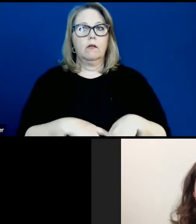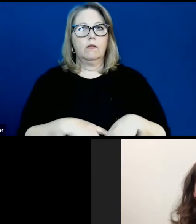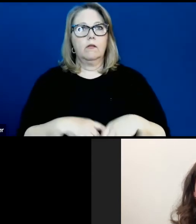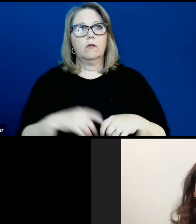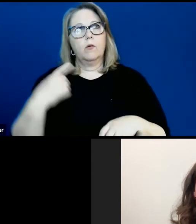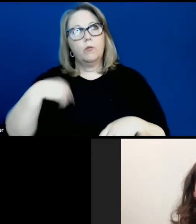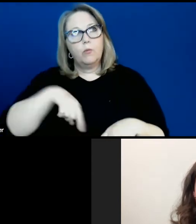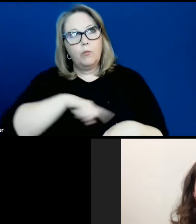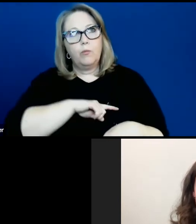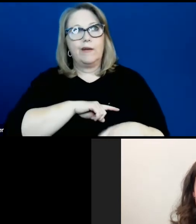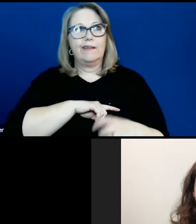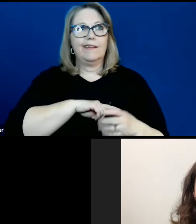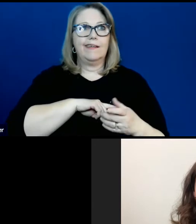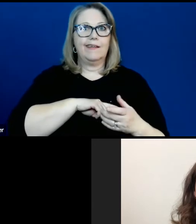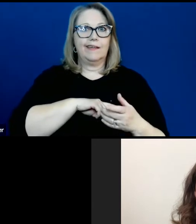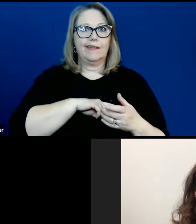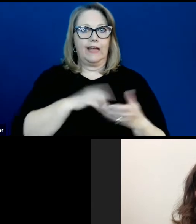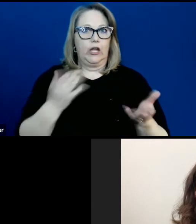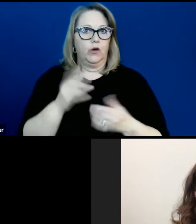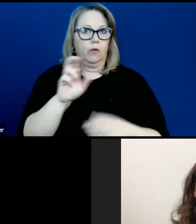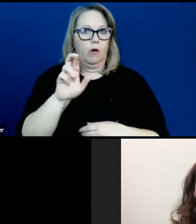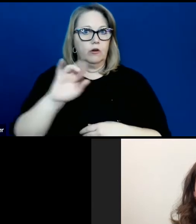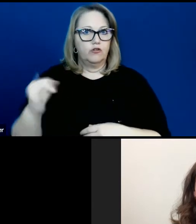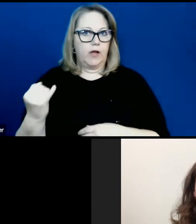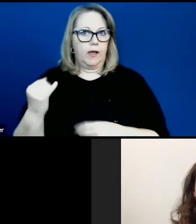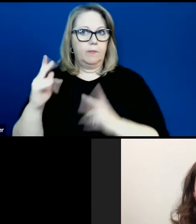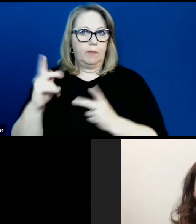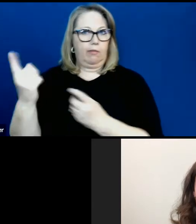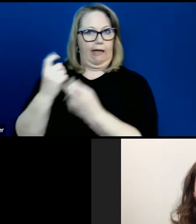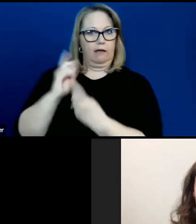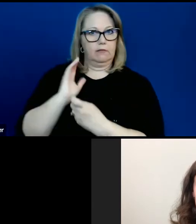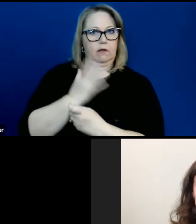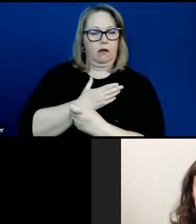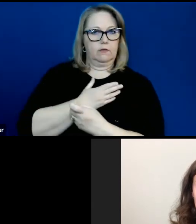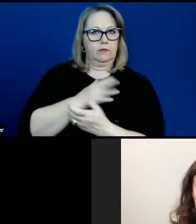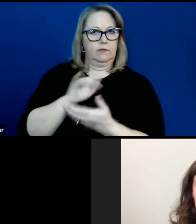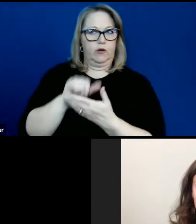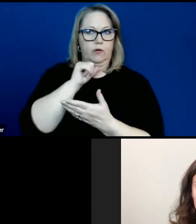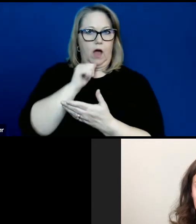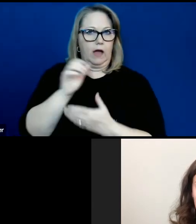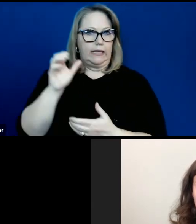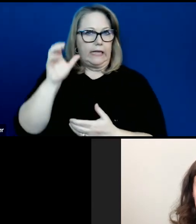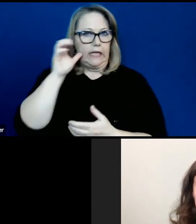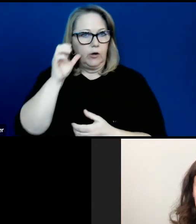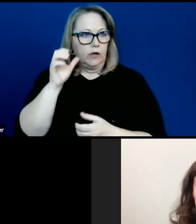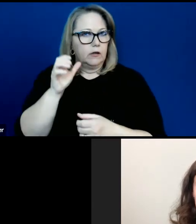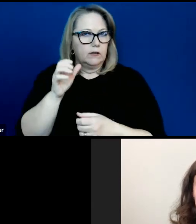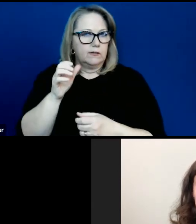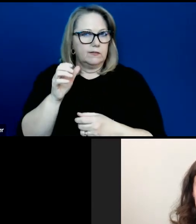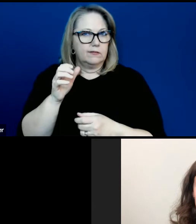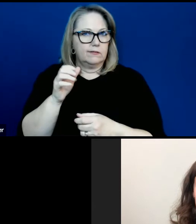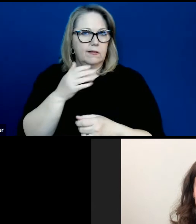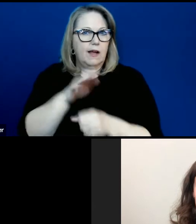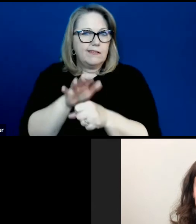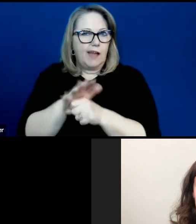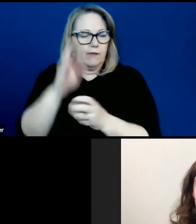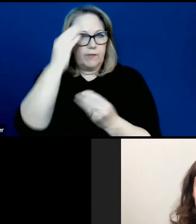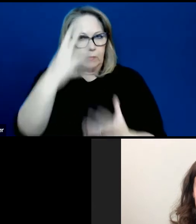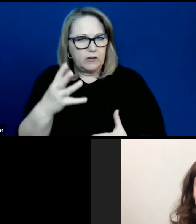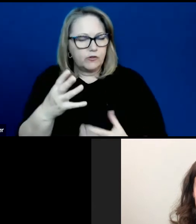other media have as well, a lot of questions from people who aren't getting this information as timely as possible. Are you, at this point,